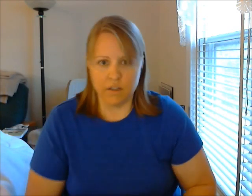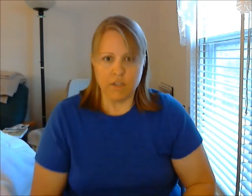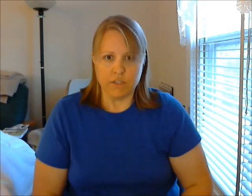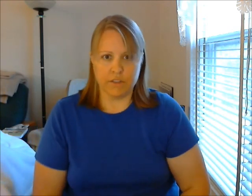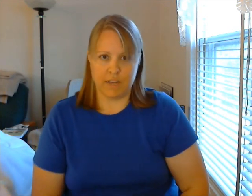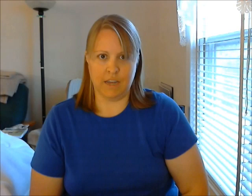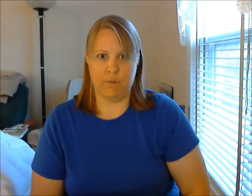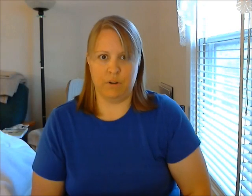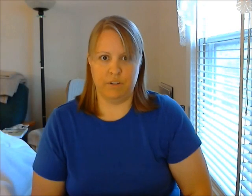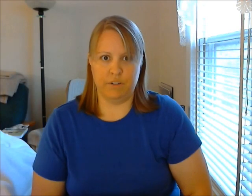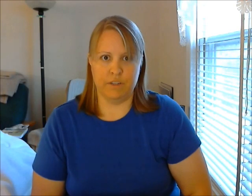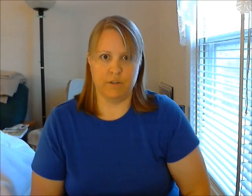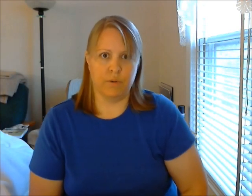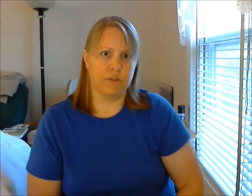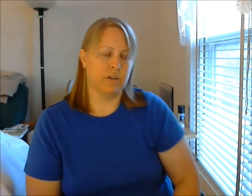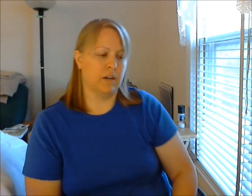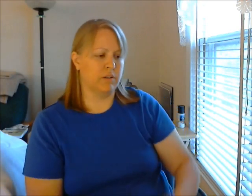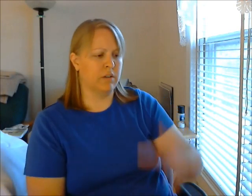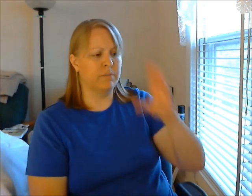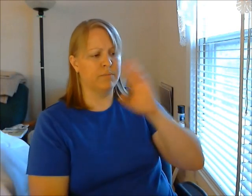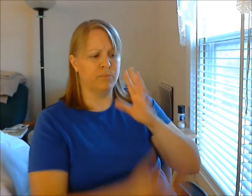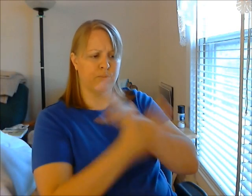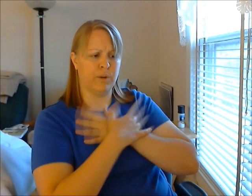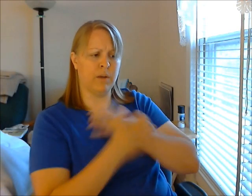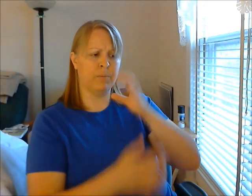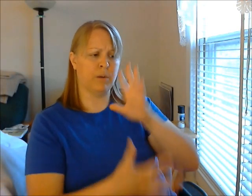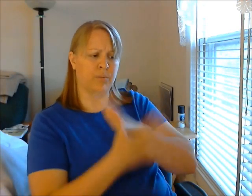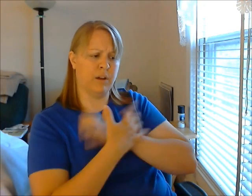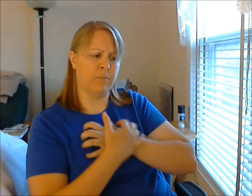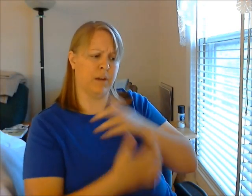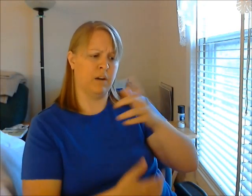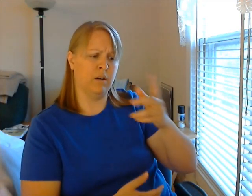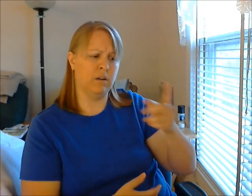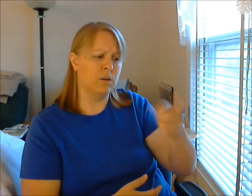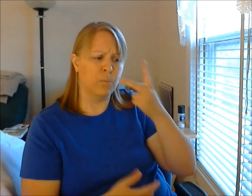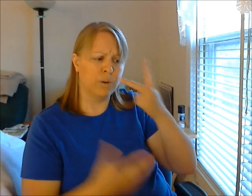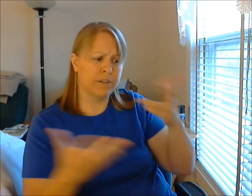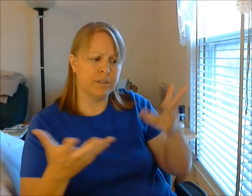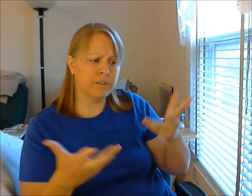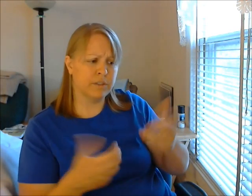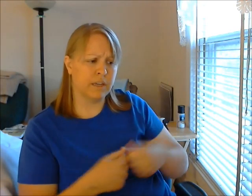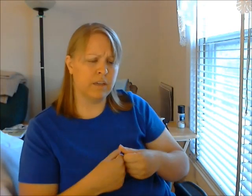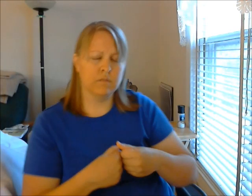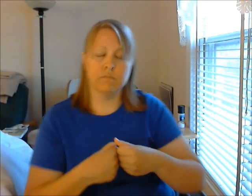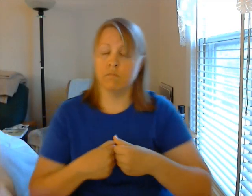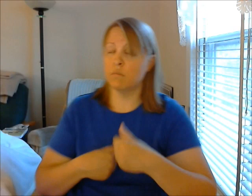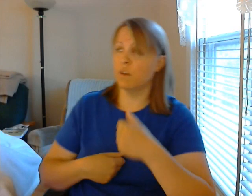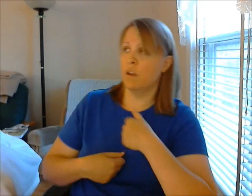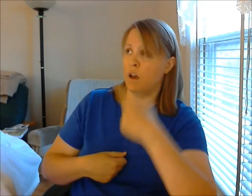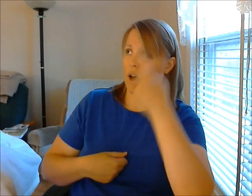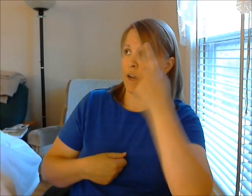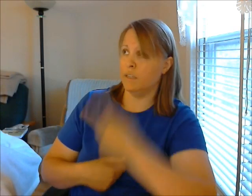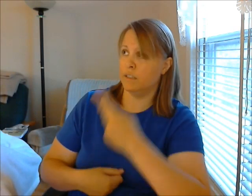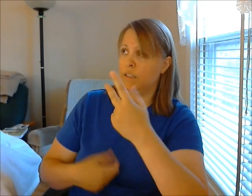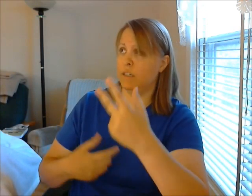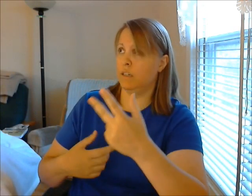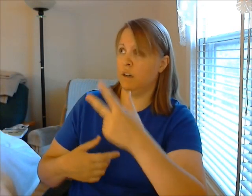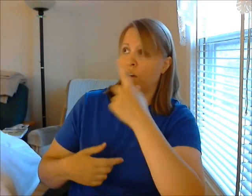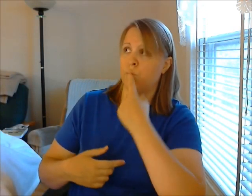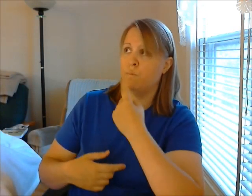So that's how we're going to do this. So we would start out, brown bear, what do you see? I see a